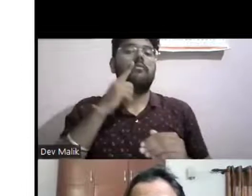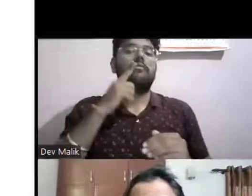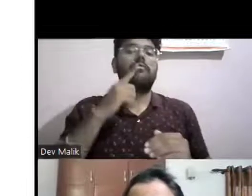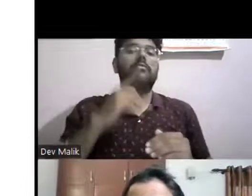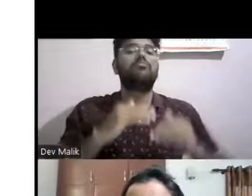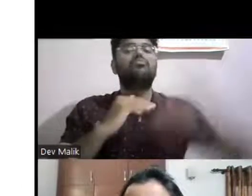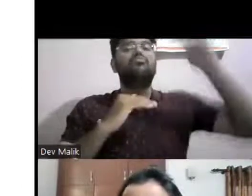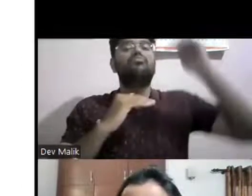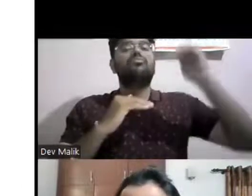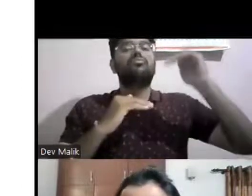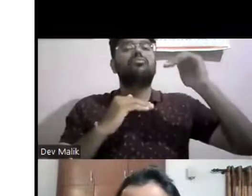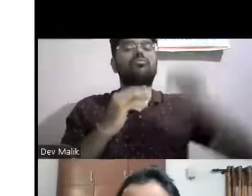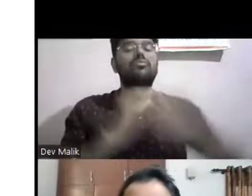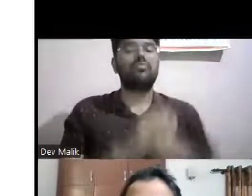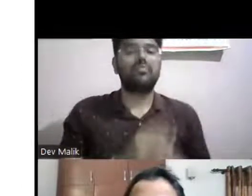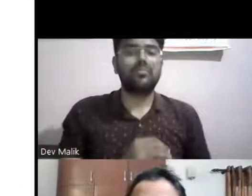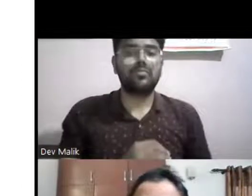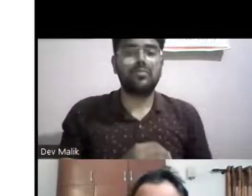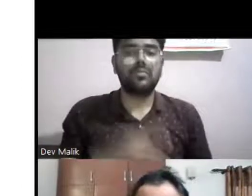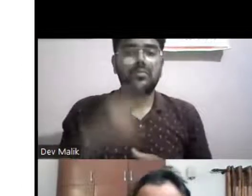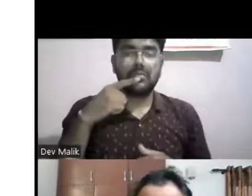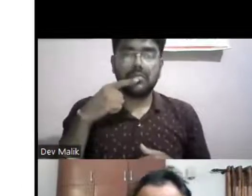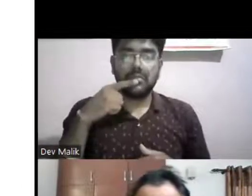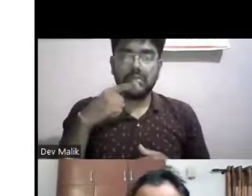And therefore, it takes up